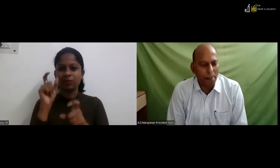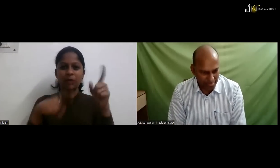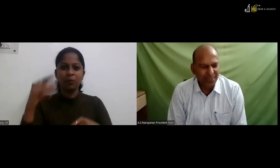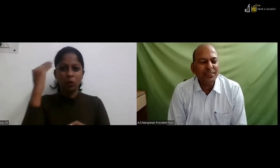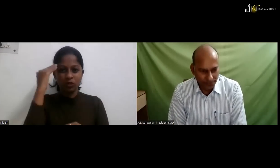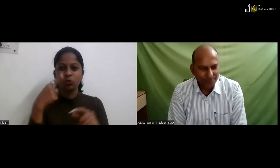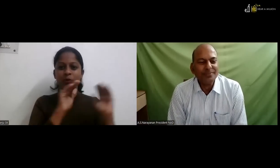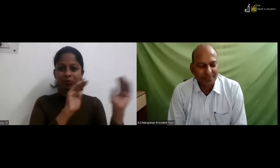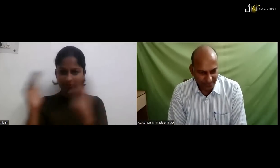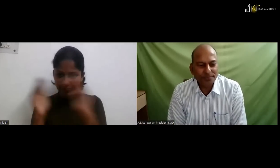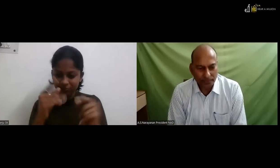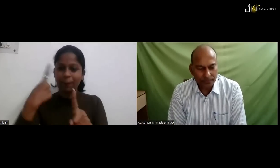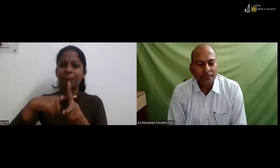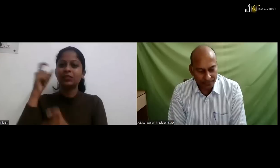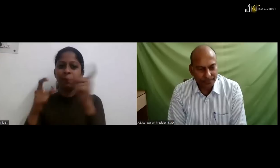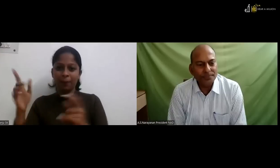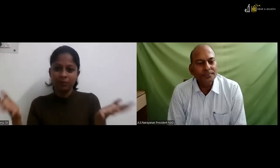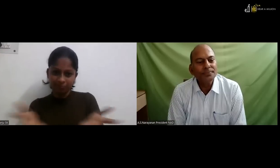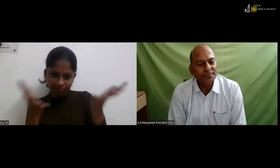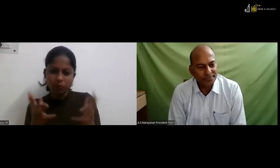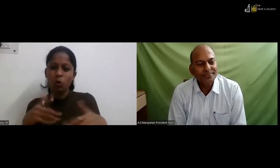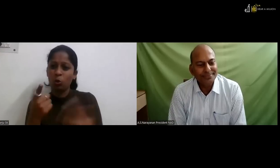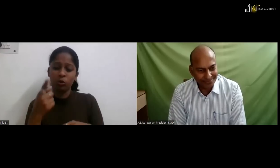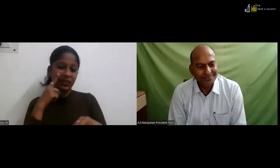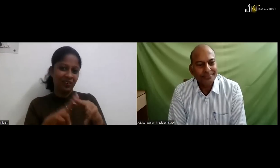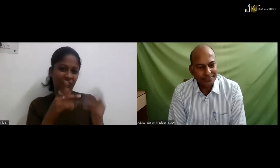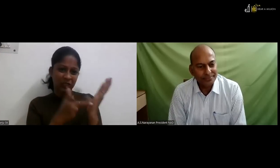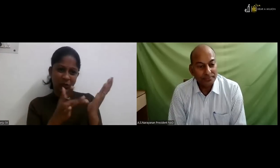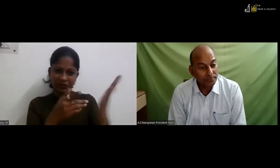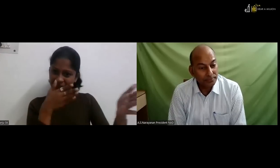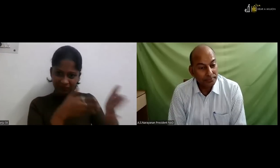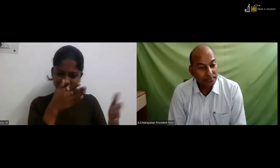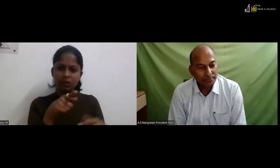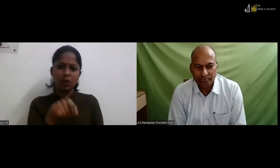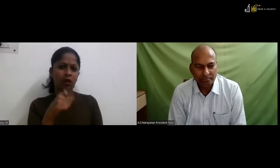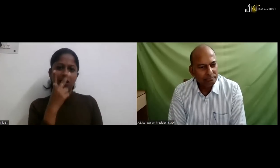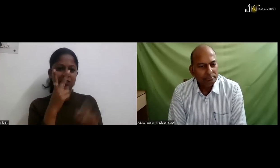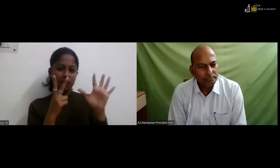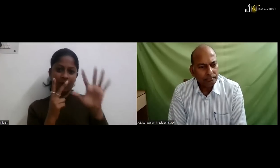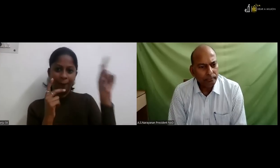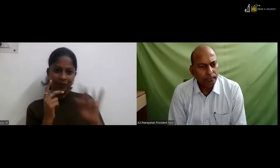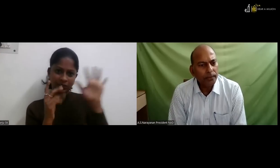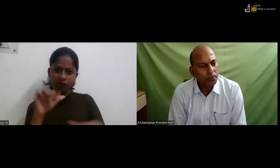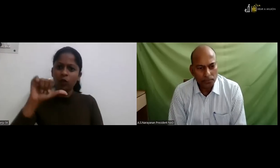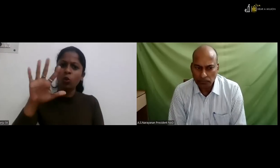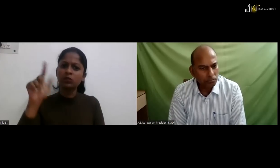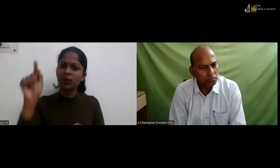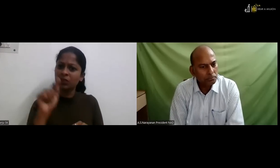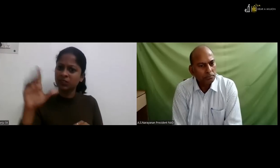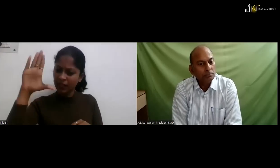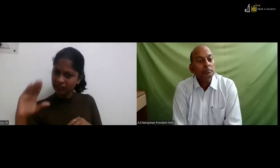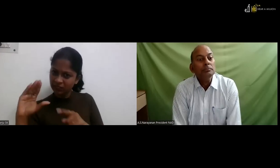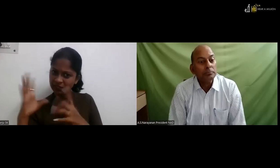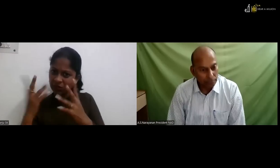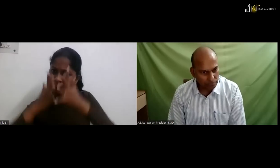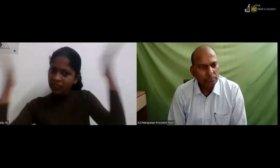everyone. Okay. Yes, I can totally understand that we people who are having a good knowledge of technology and we